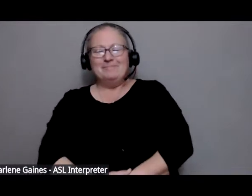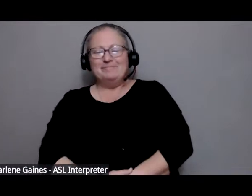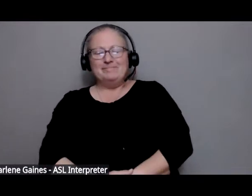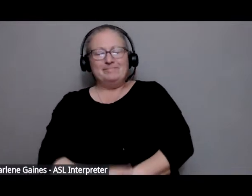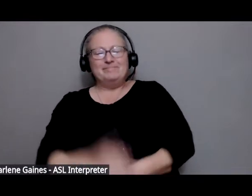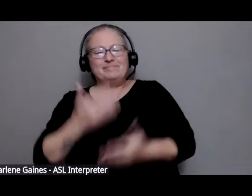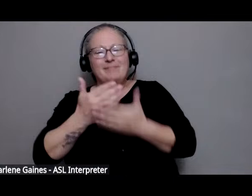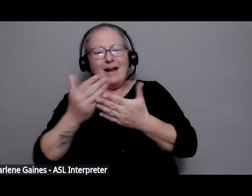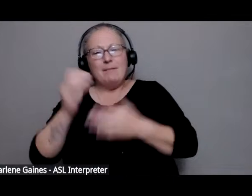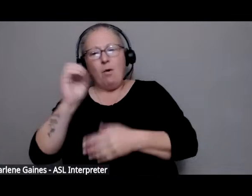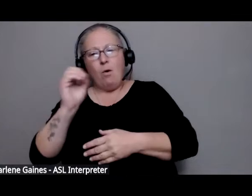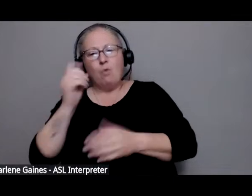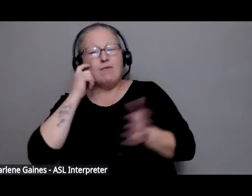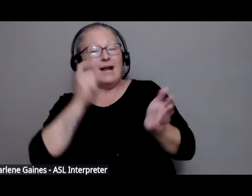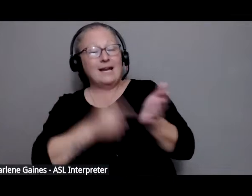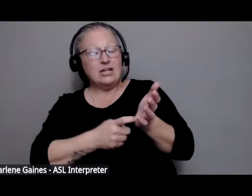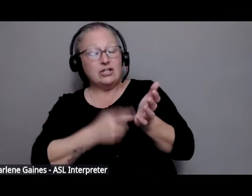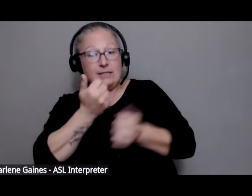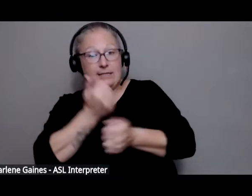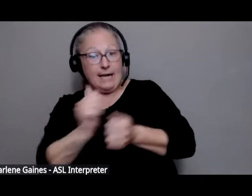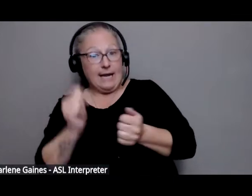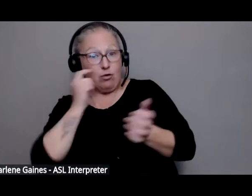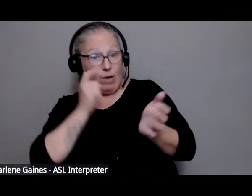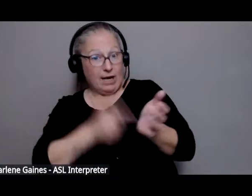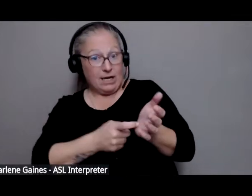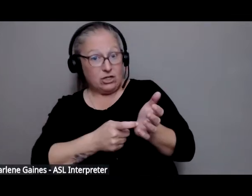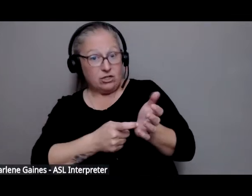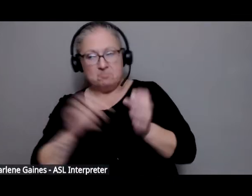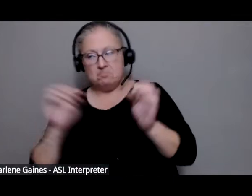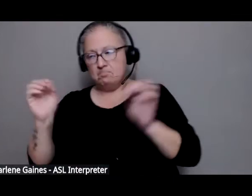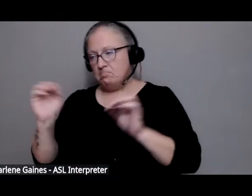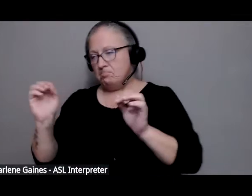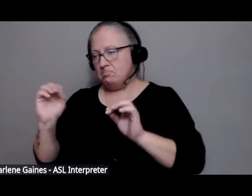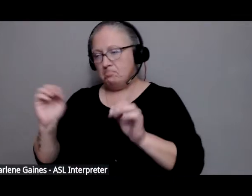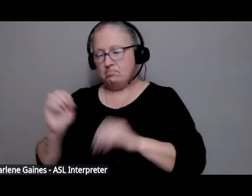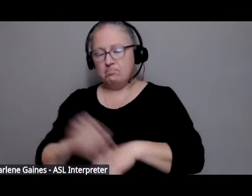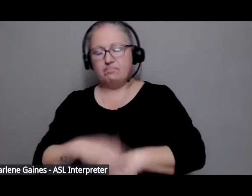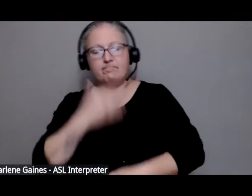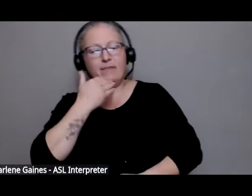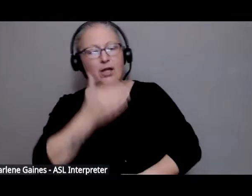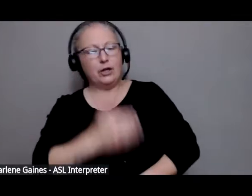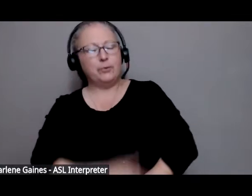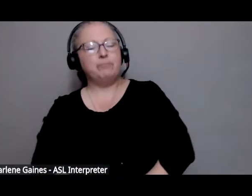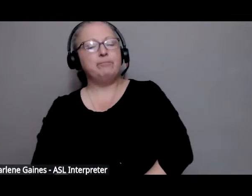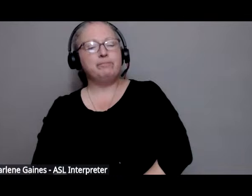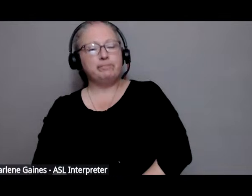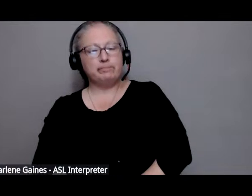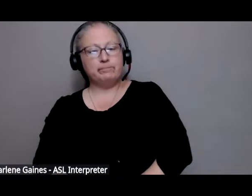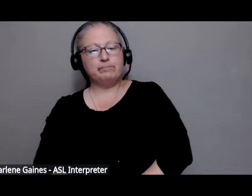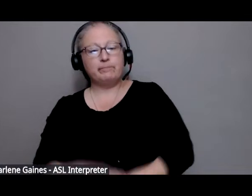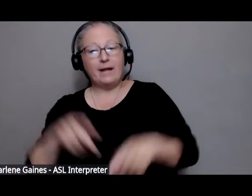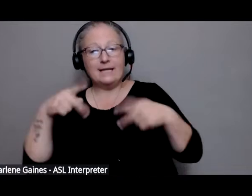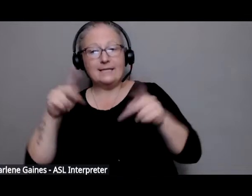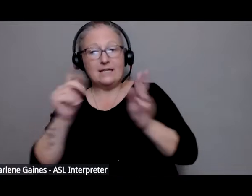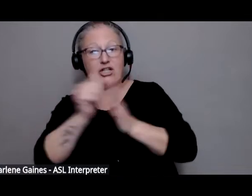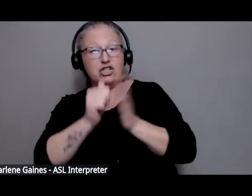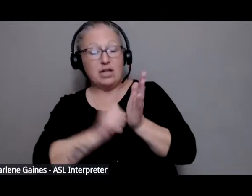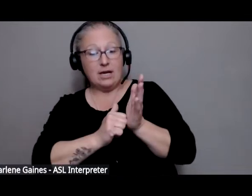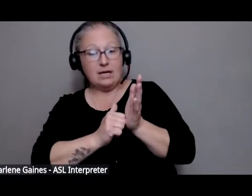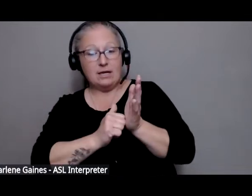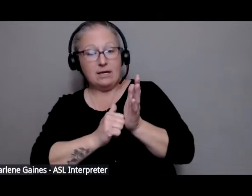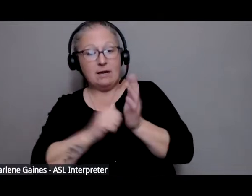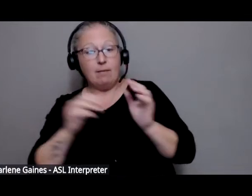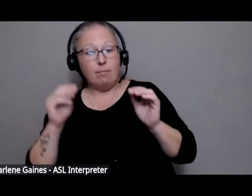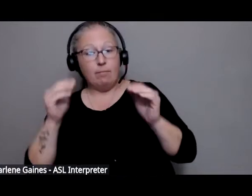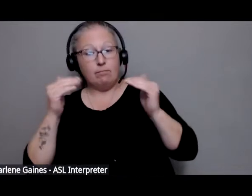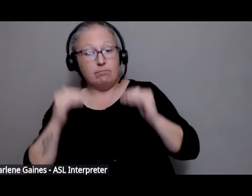Item O, recognitions. Are there any recognitions? Not this evening. Okay, thank you. Consent agenda. We are moving on to